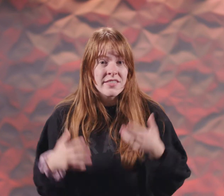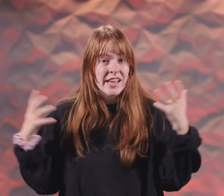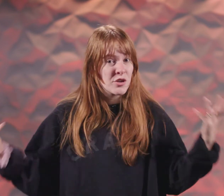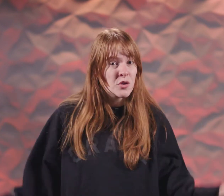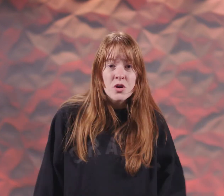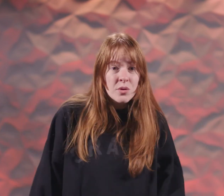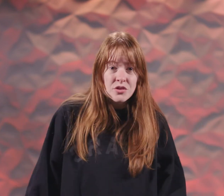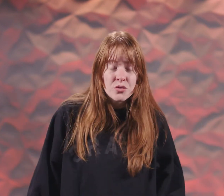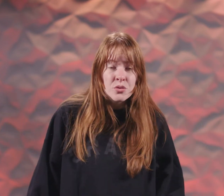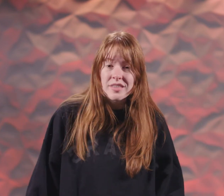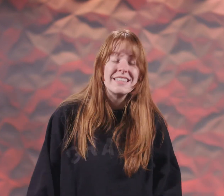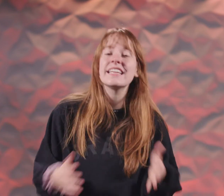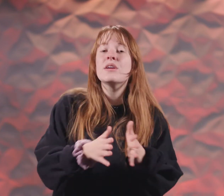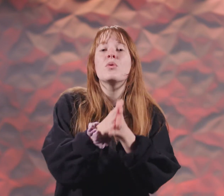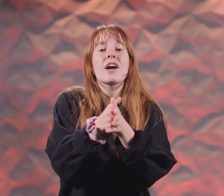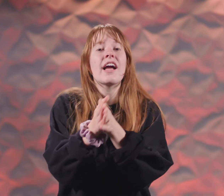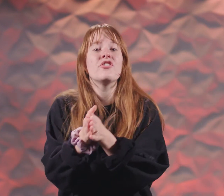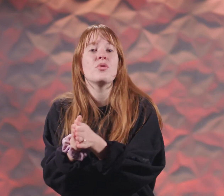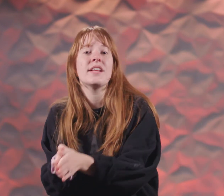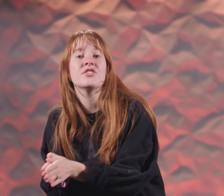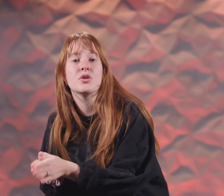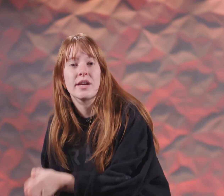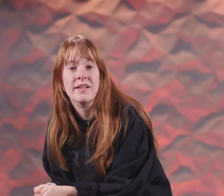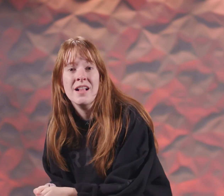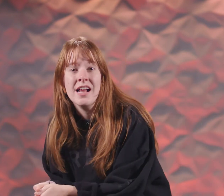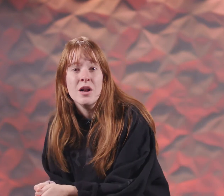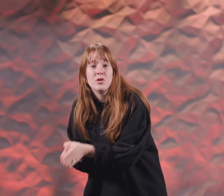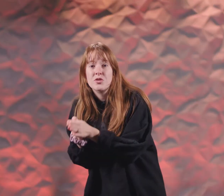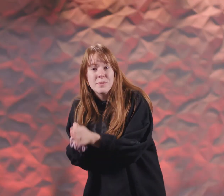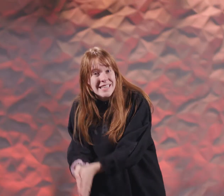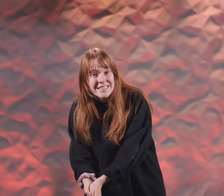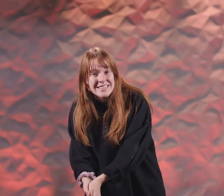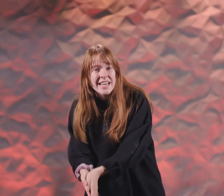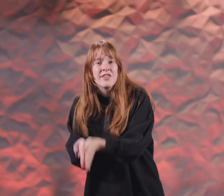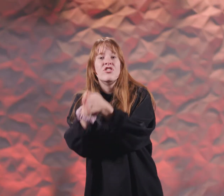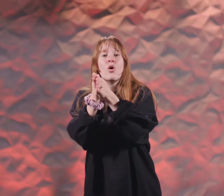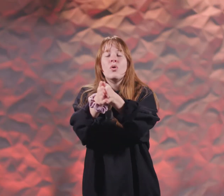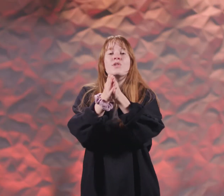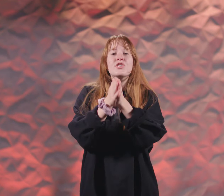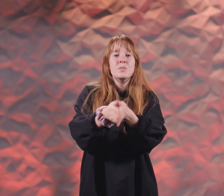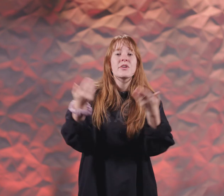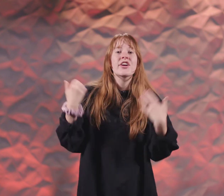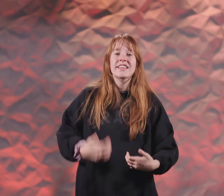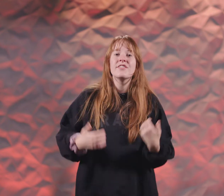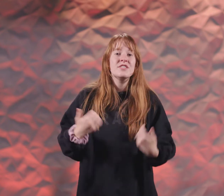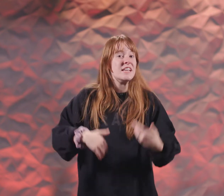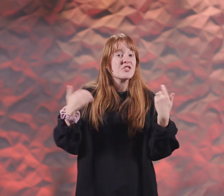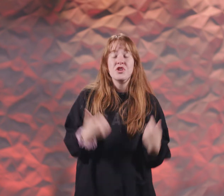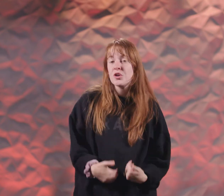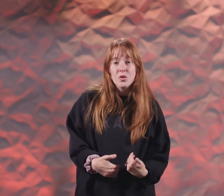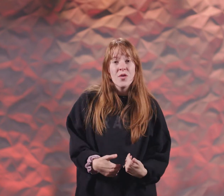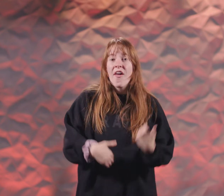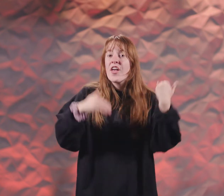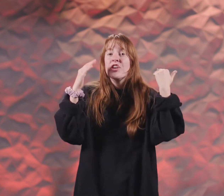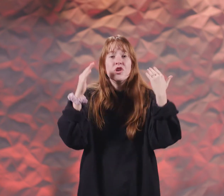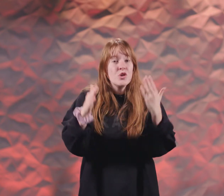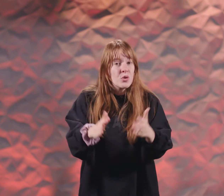that you don't know what the truth is, He will guide you into it. Which means that if the Holy Spirit lives in you, you